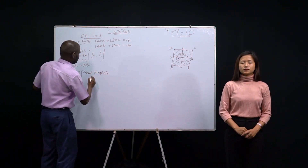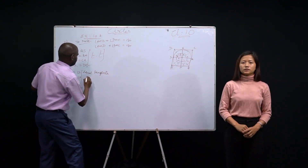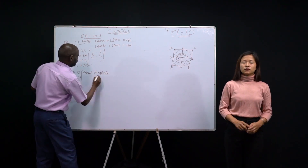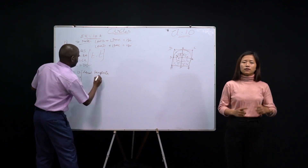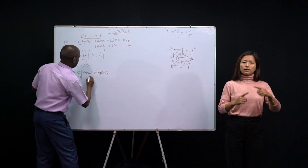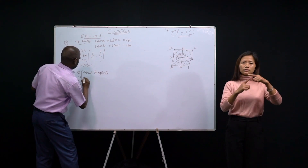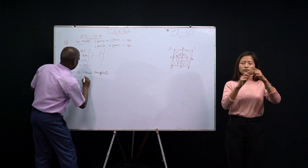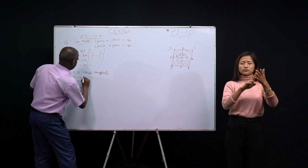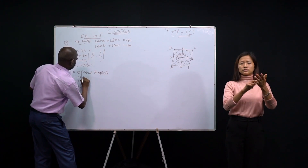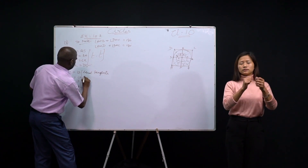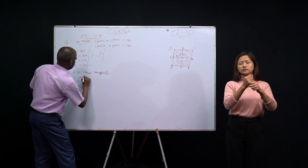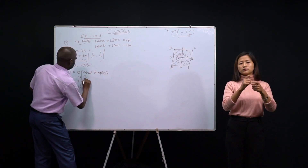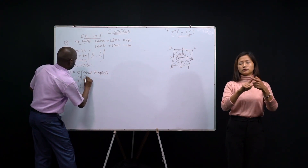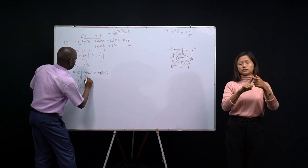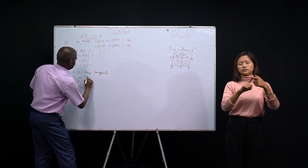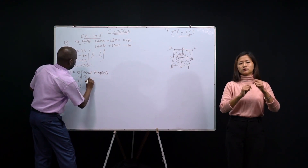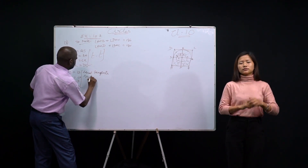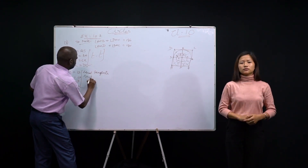tangents